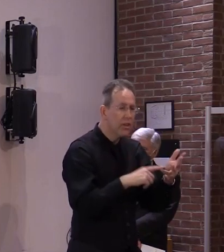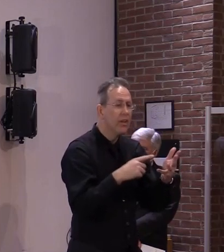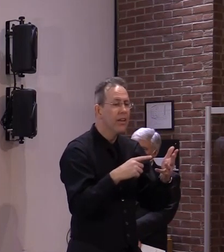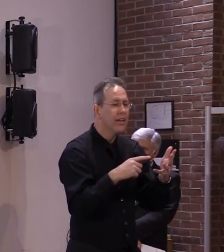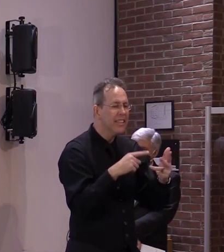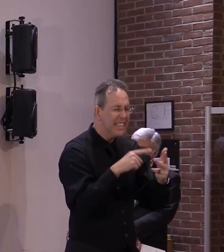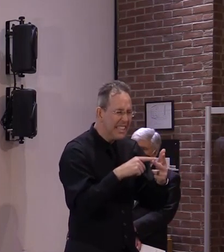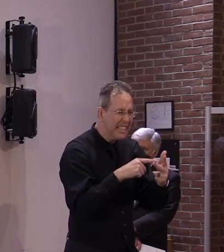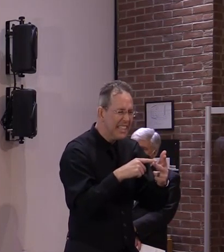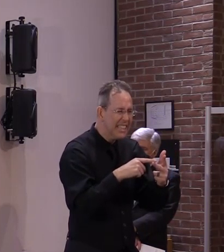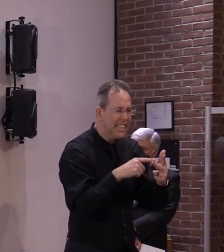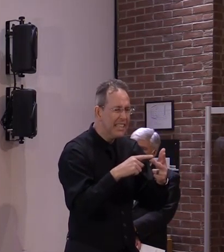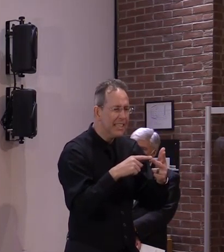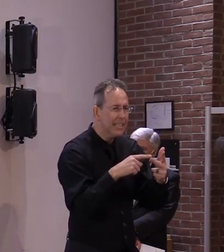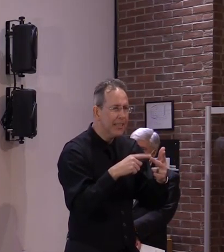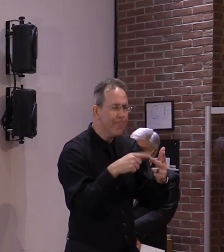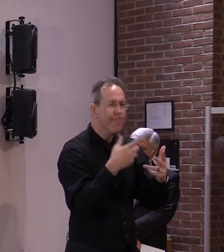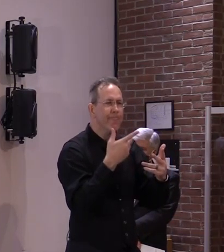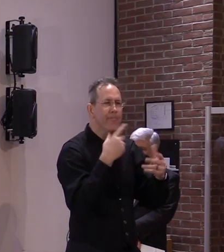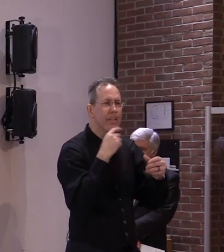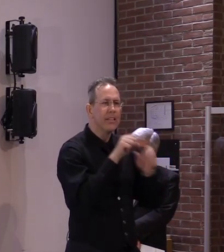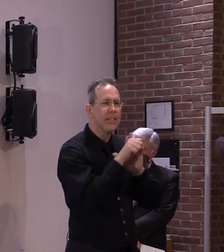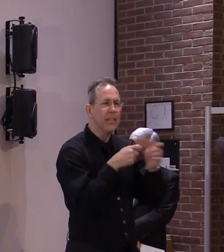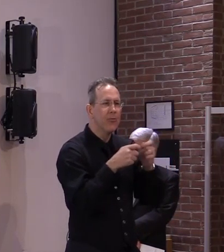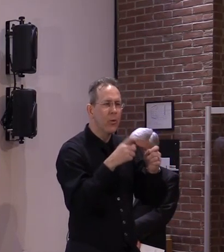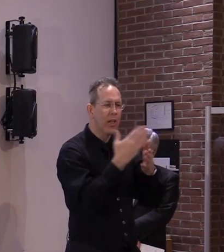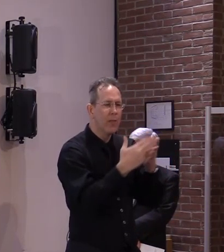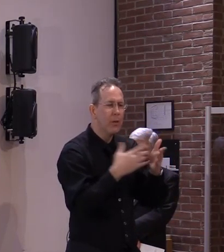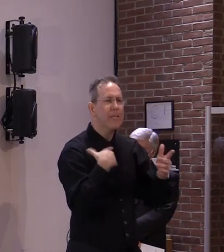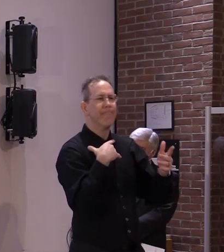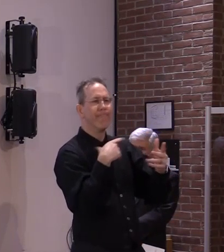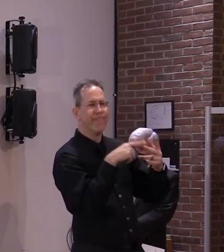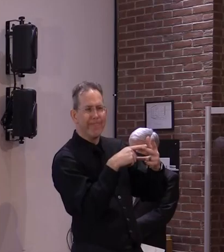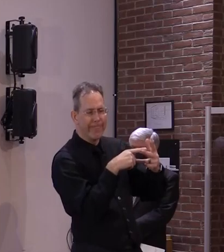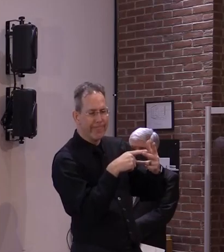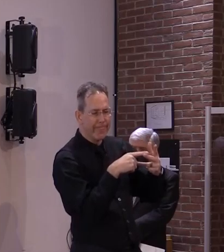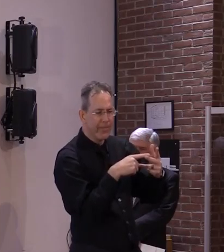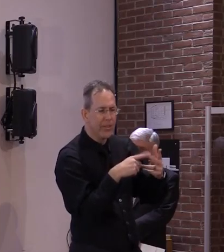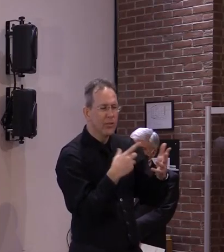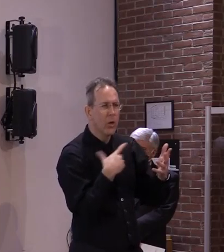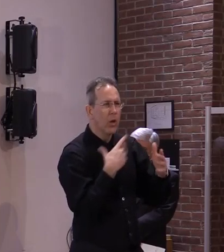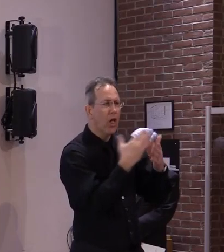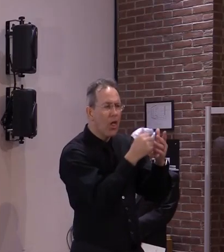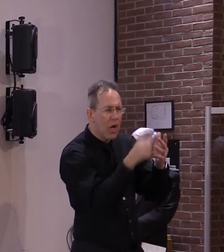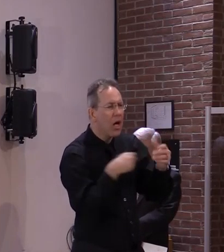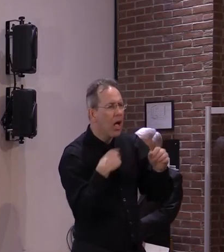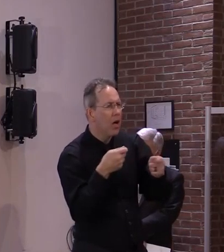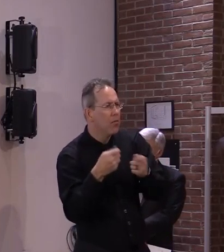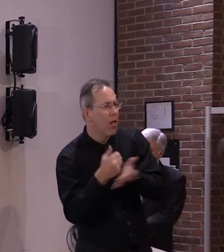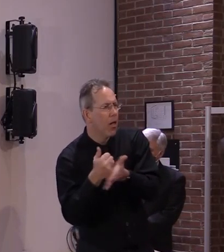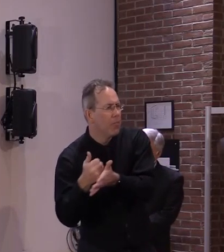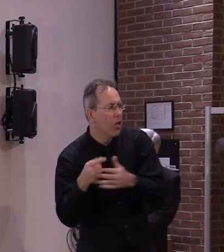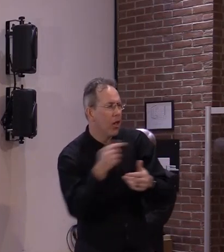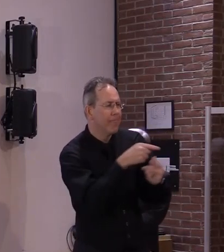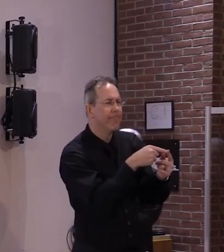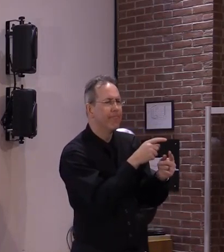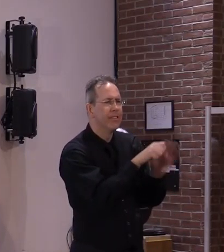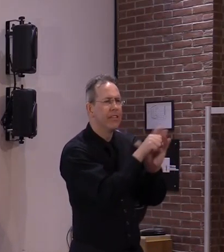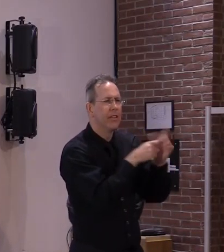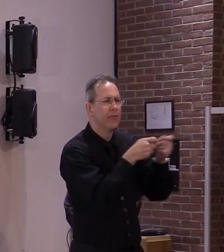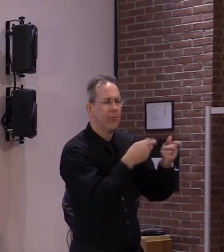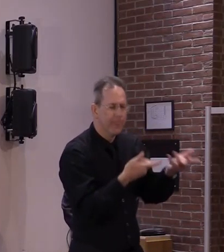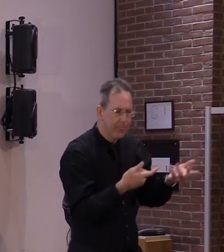that they understood what our expectations were, but it wasn't as clear to some, apparently, as it should have been. So